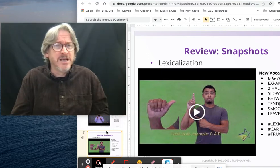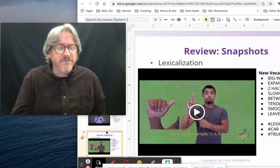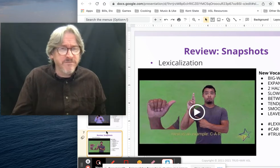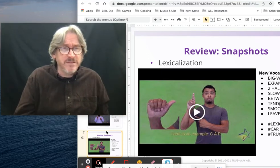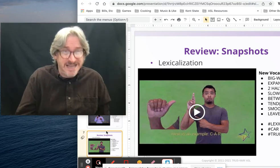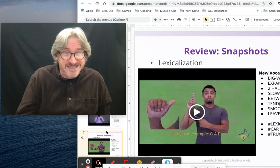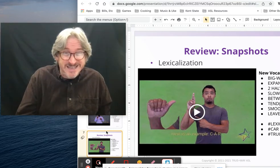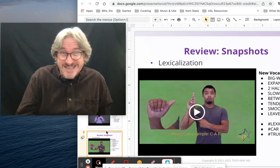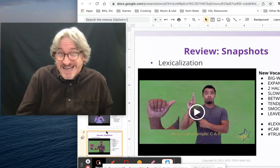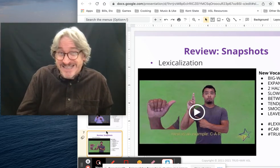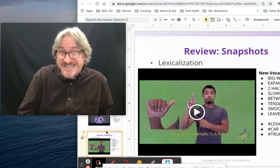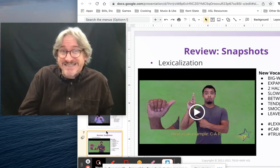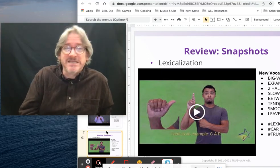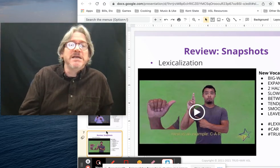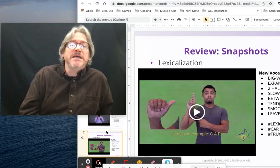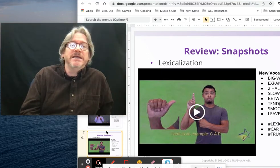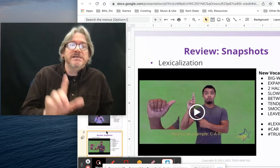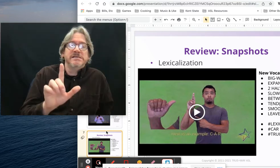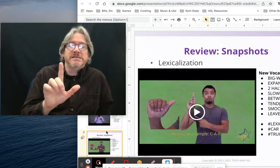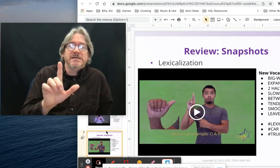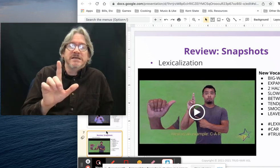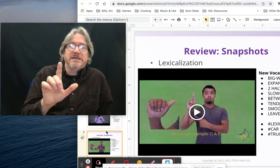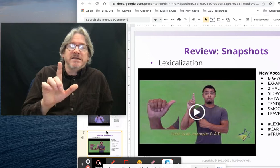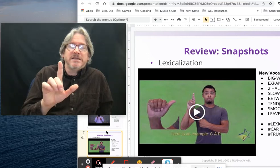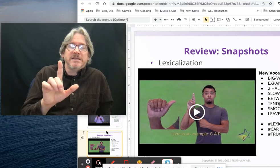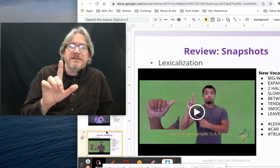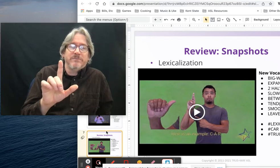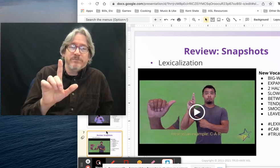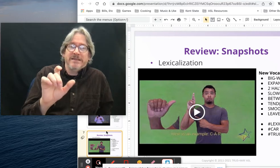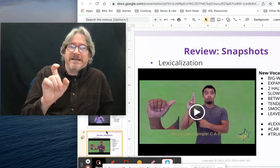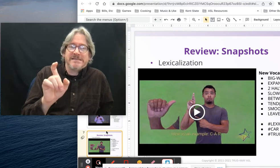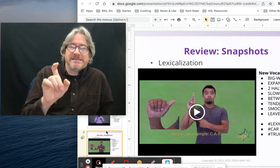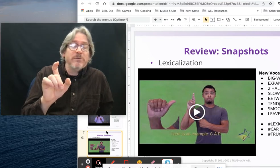he lexicalizes is